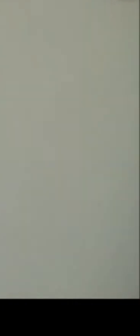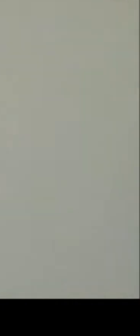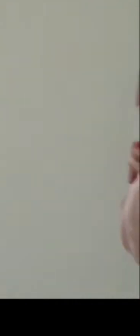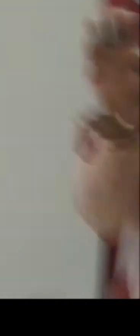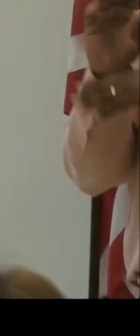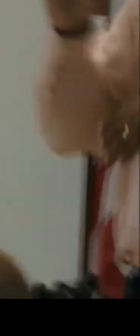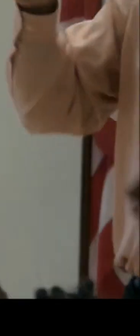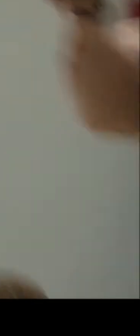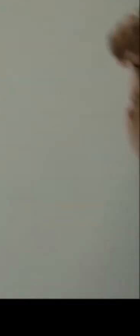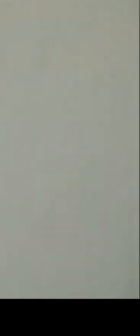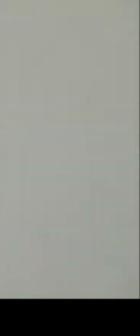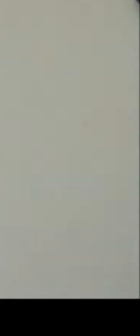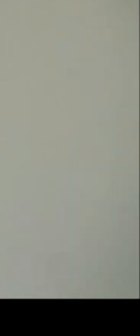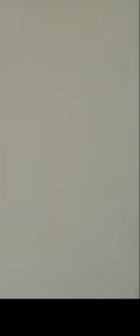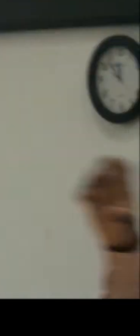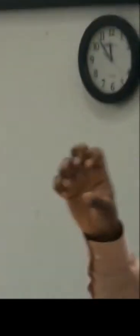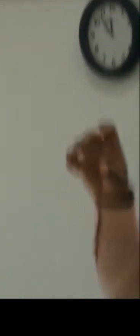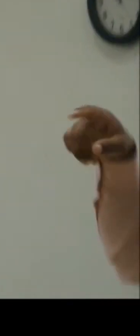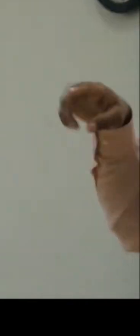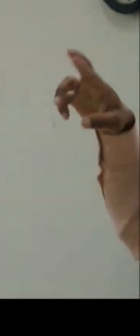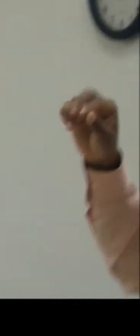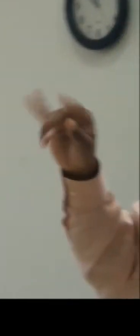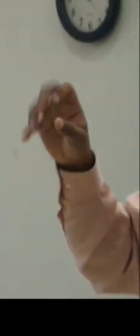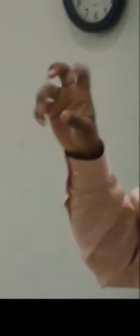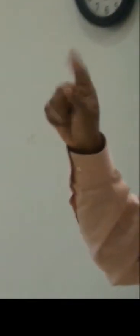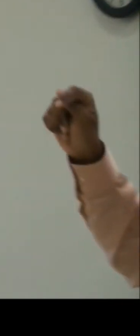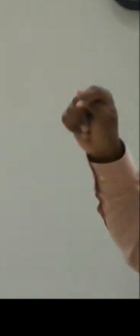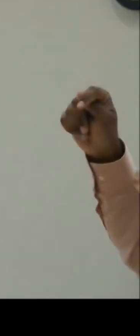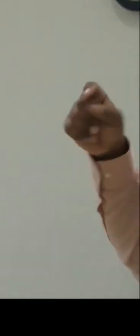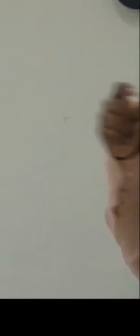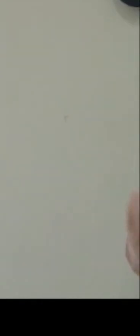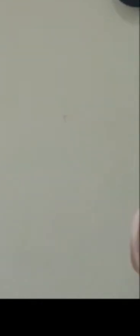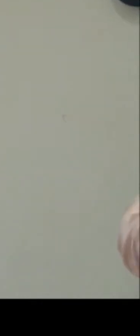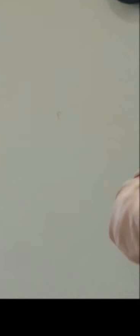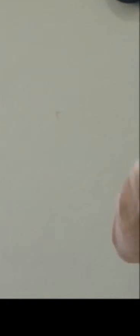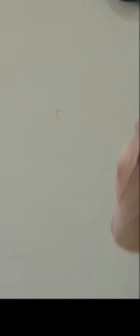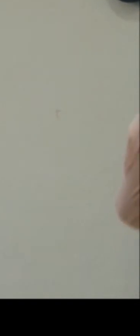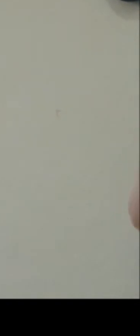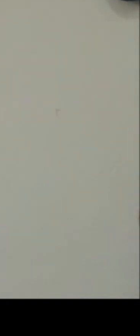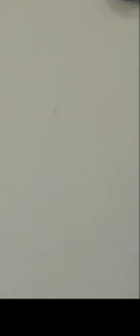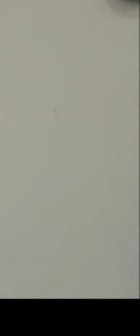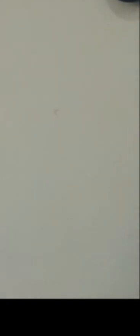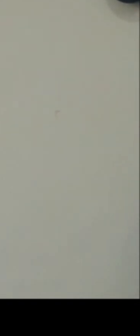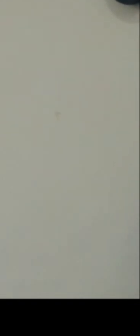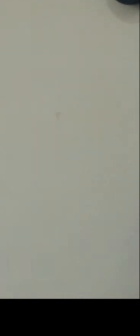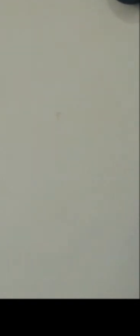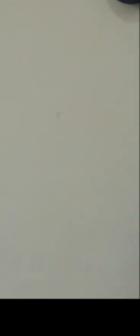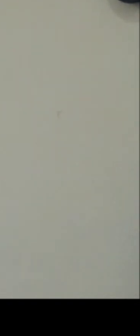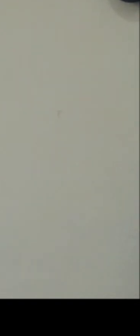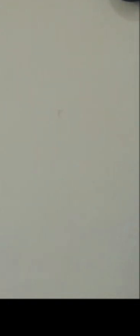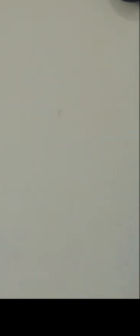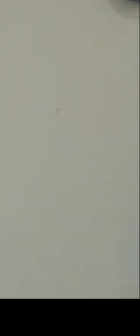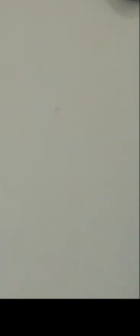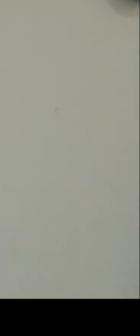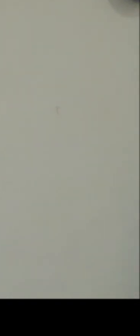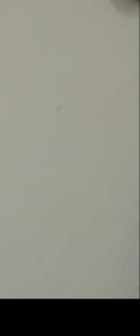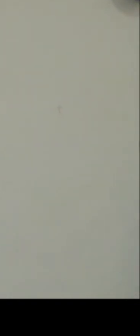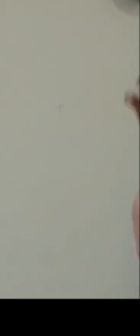in my life than I knew what to do with. I come from a large family of 9 siblings, and I'm a